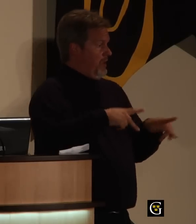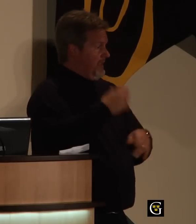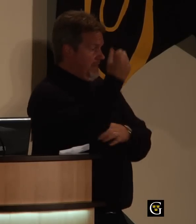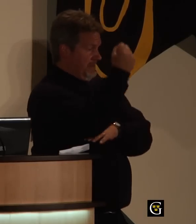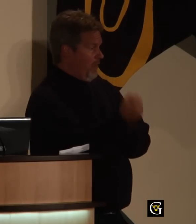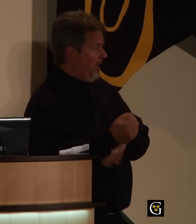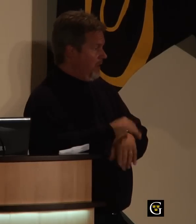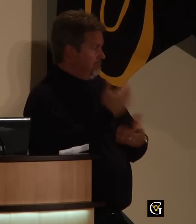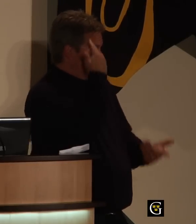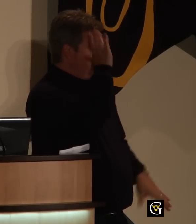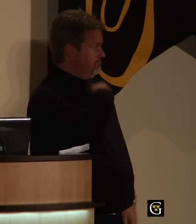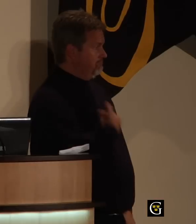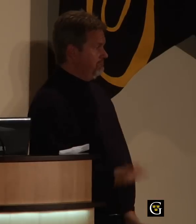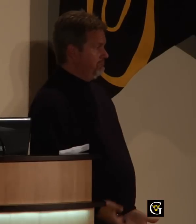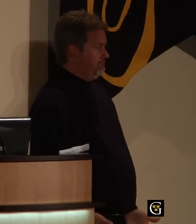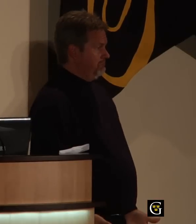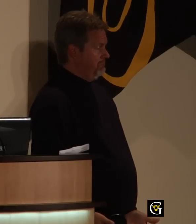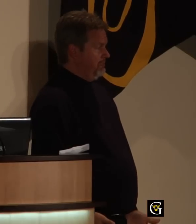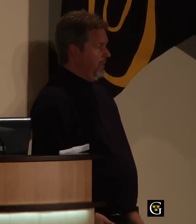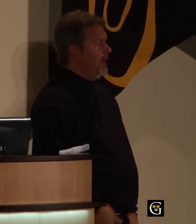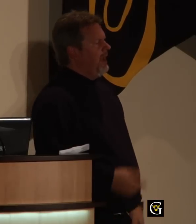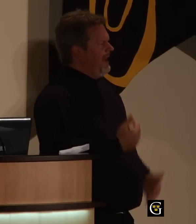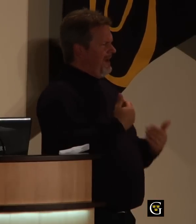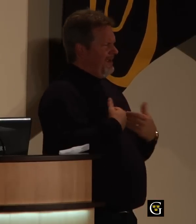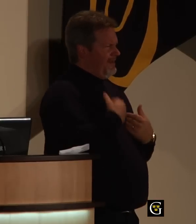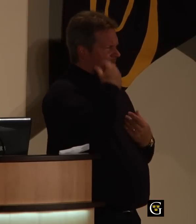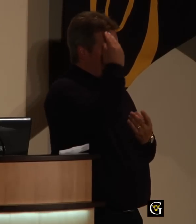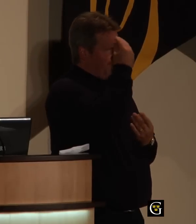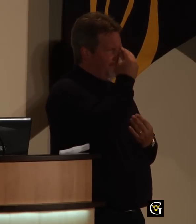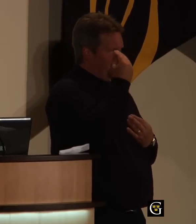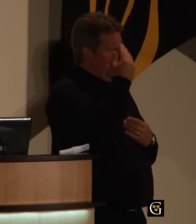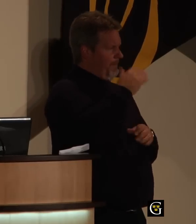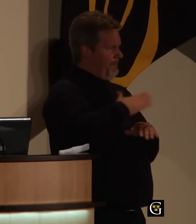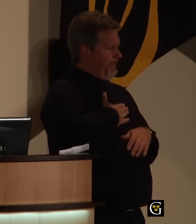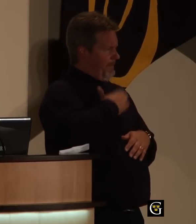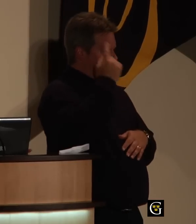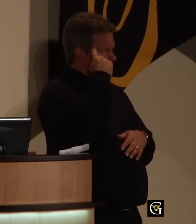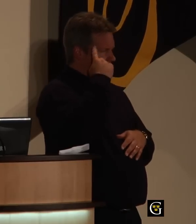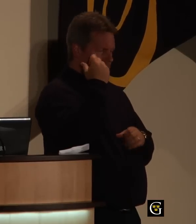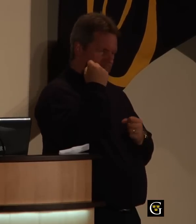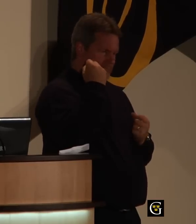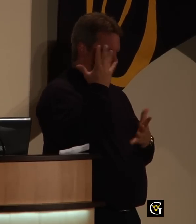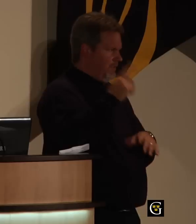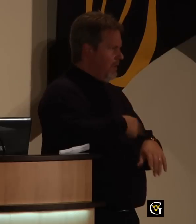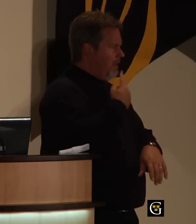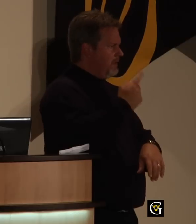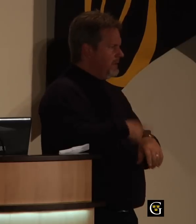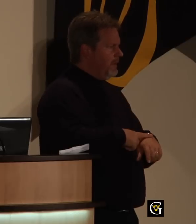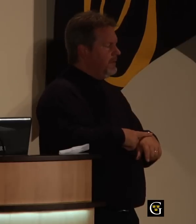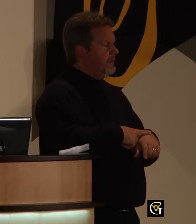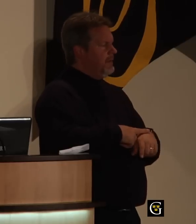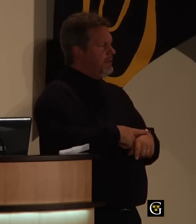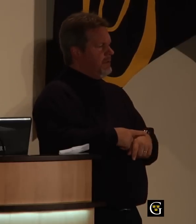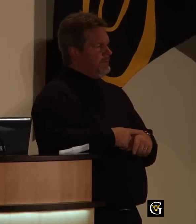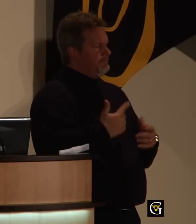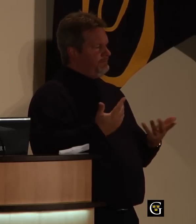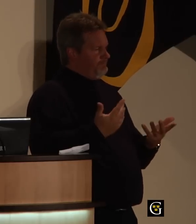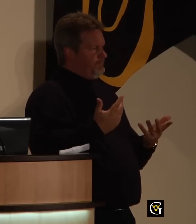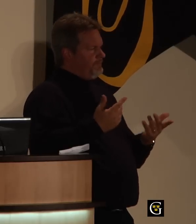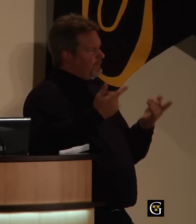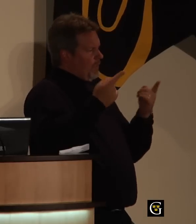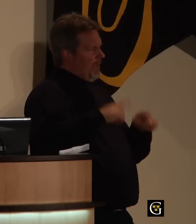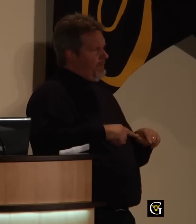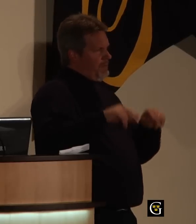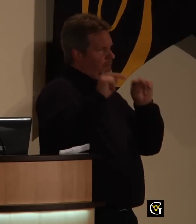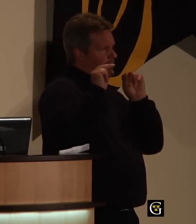And I had this question in my head for years and years. When you talk to somebody, what part of their face do you look at? You